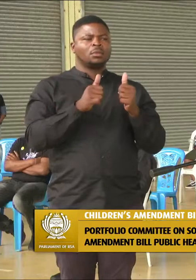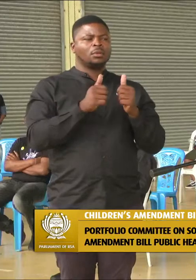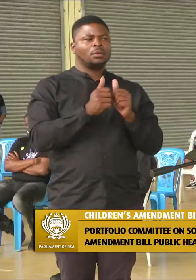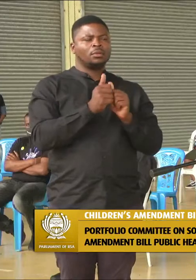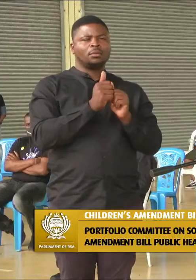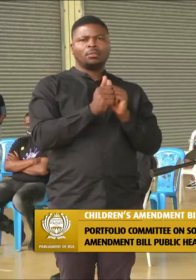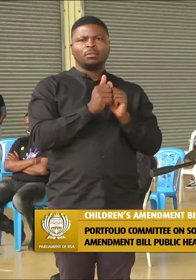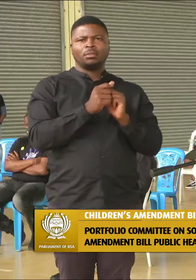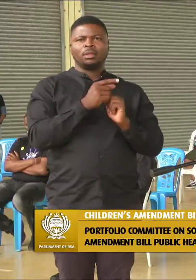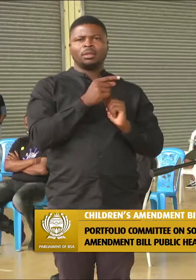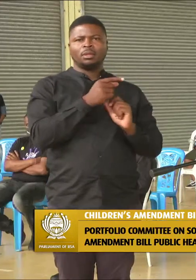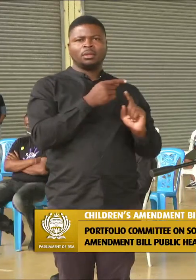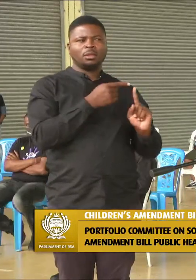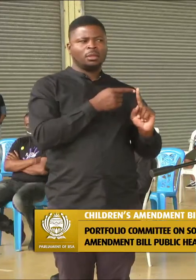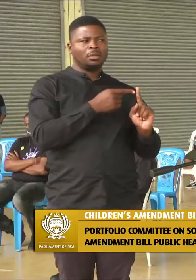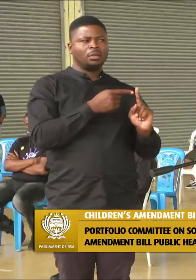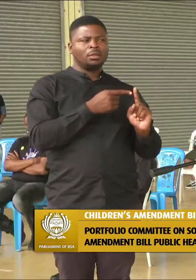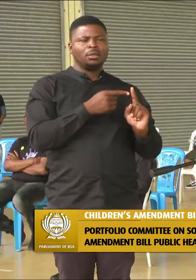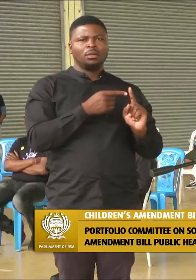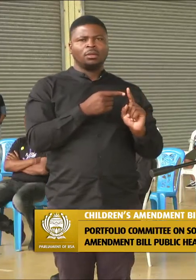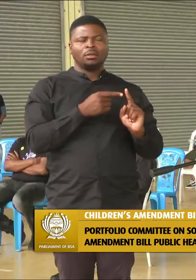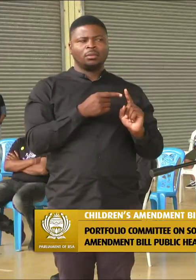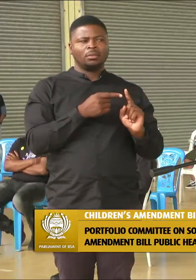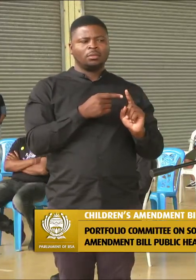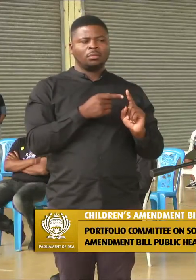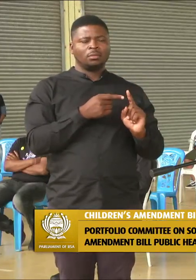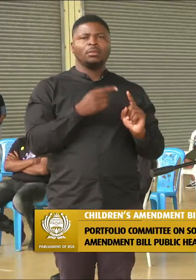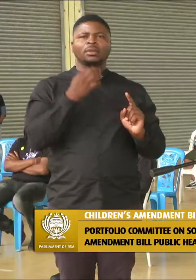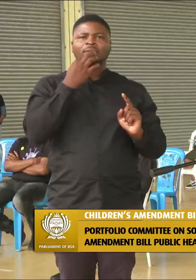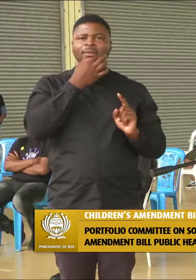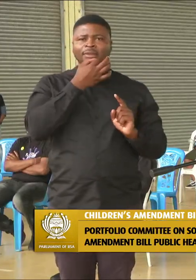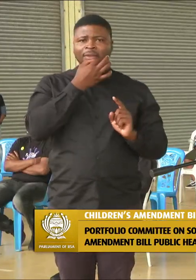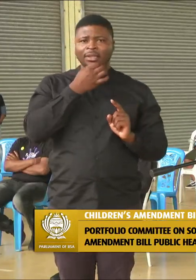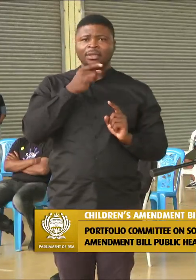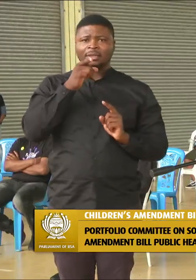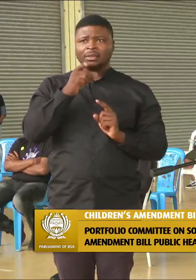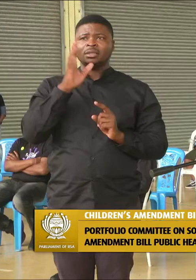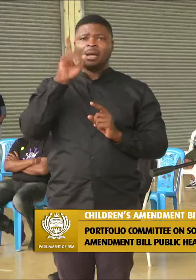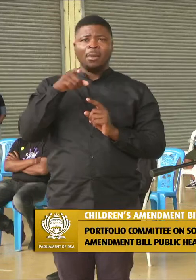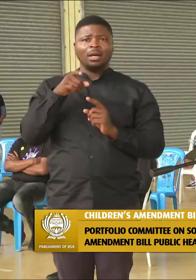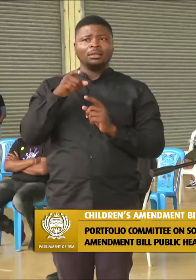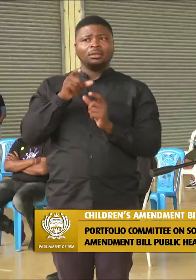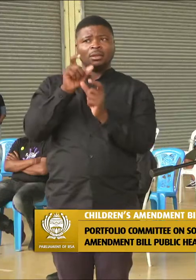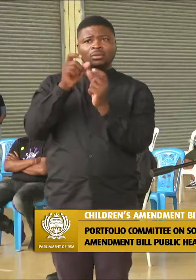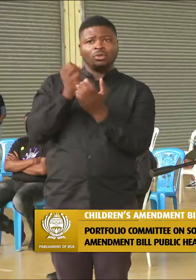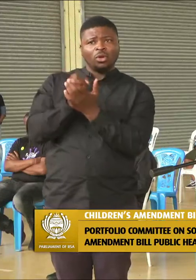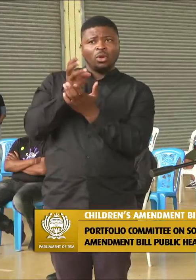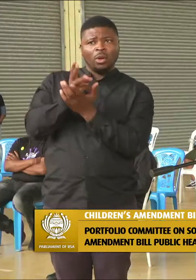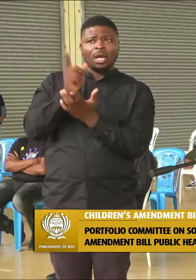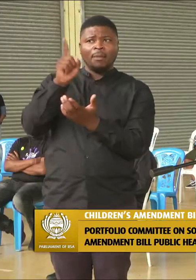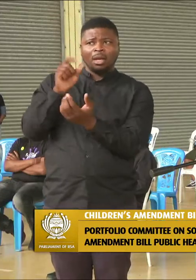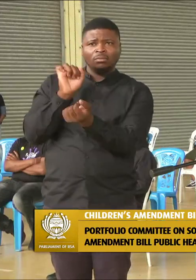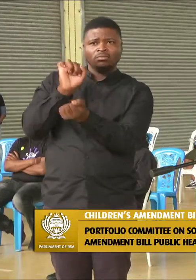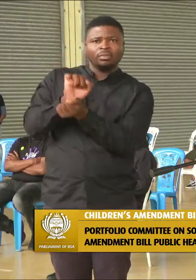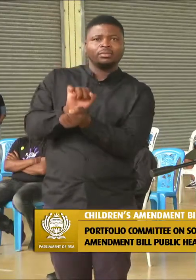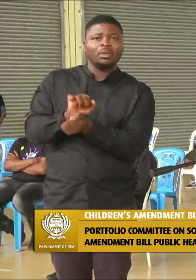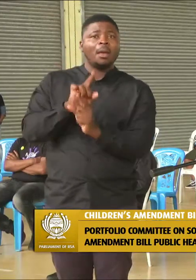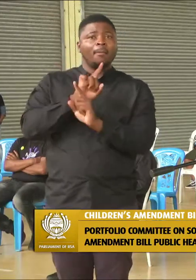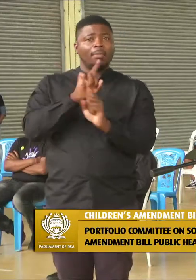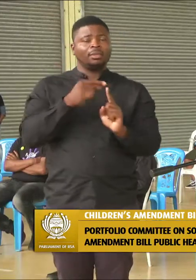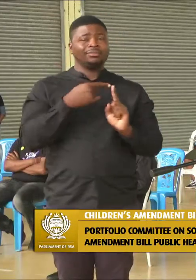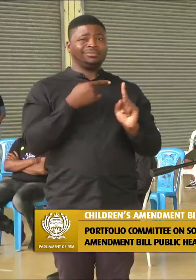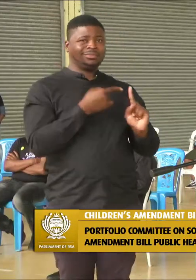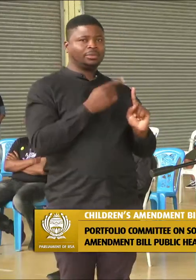kukhona osonhlala kahla afisa baboshwe cha ngizoya kuye eduzane solikhuluma udaba. My brother.